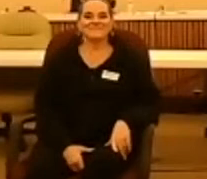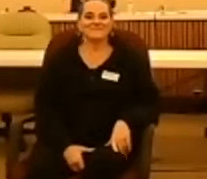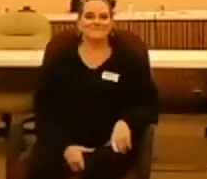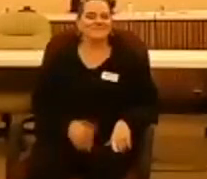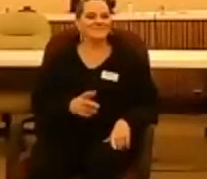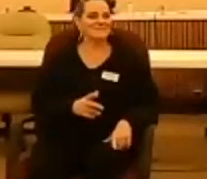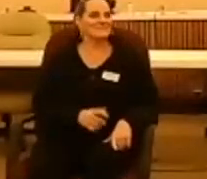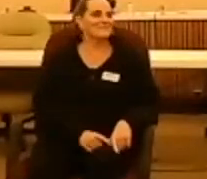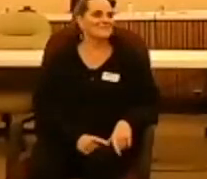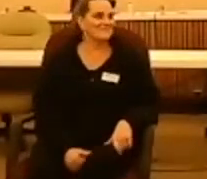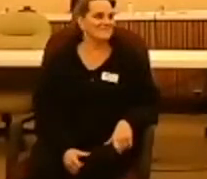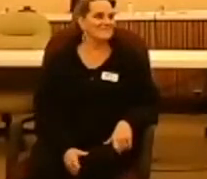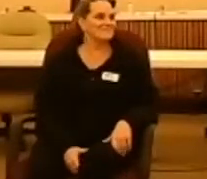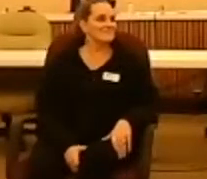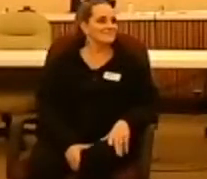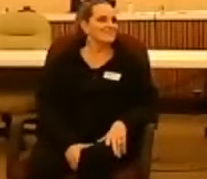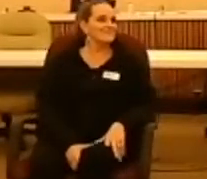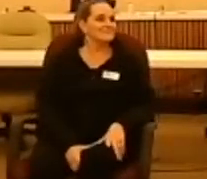room.